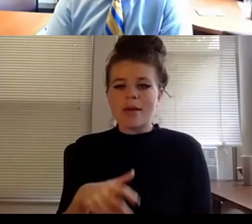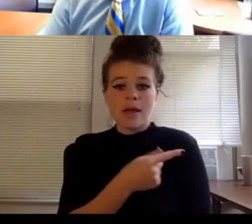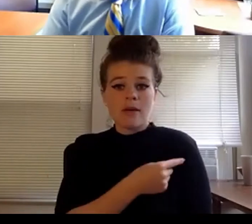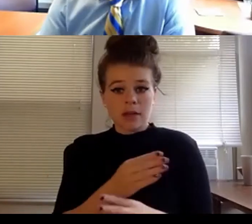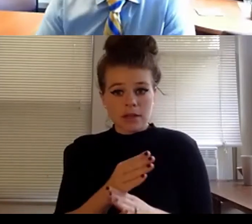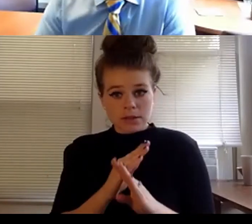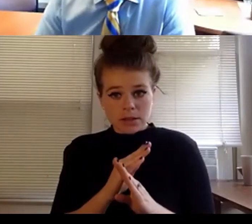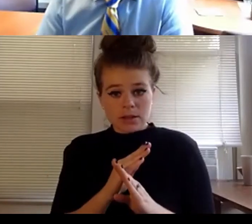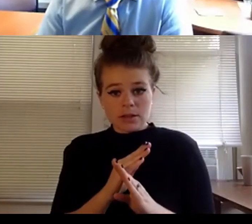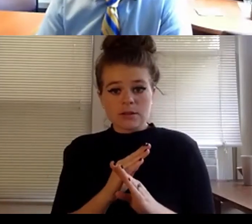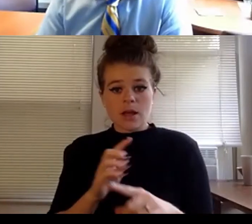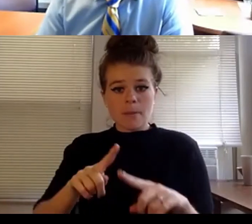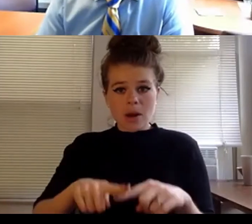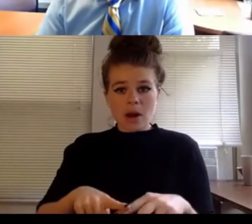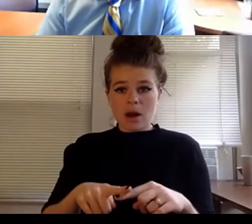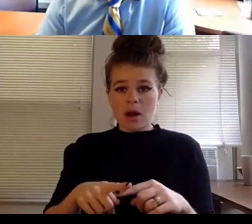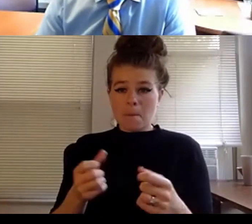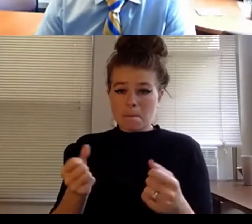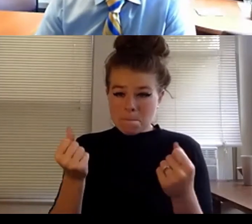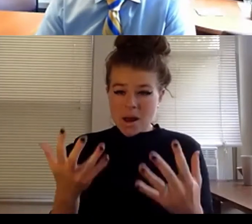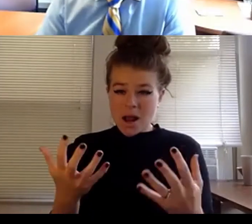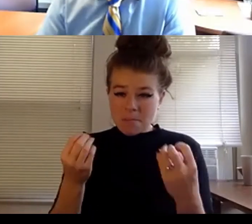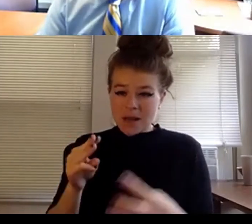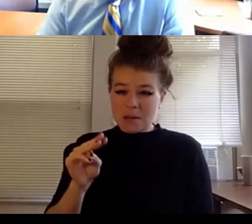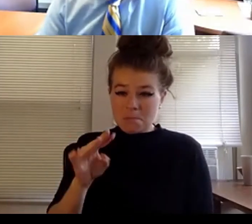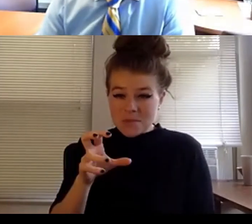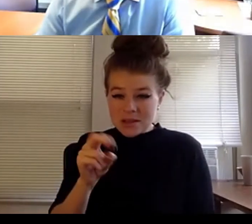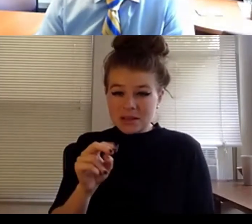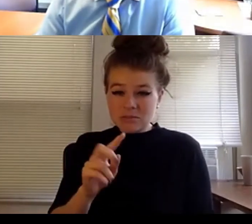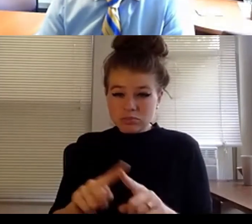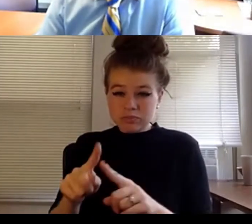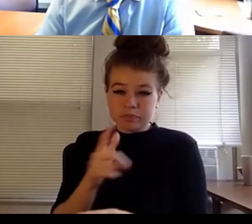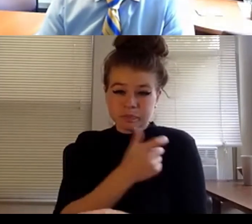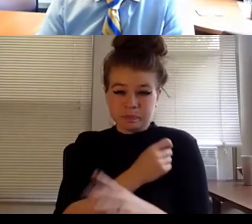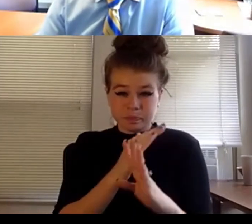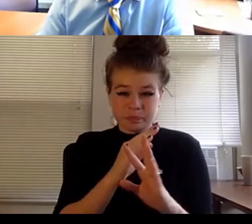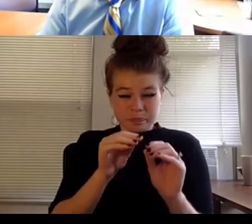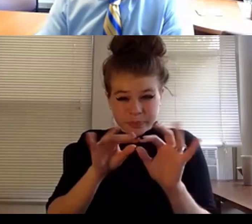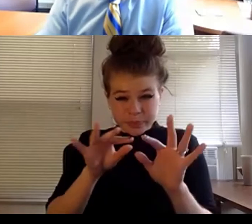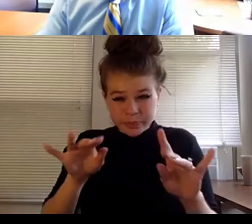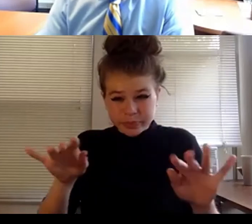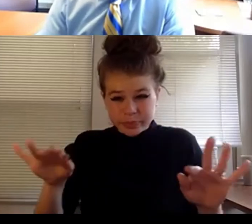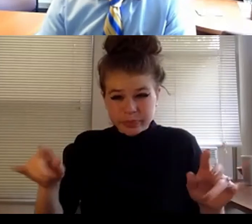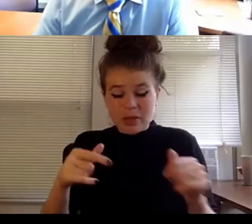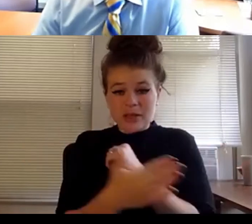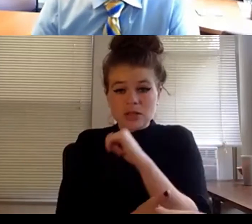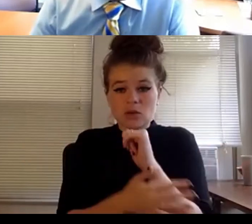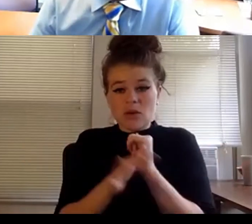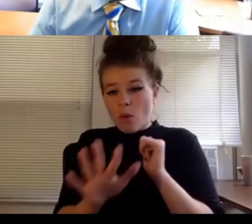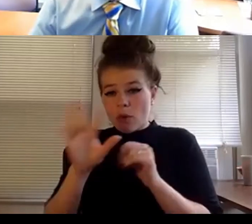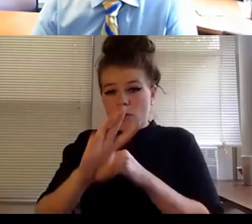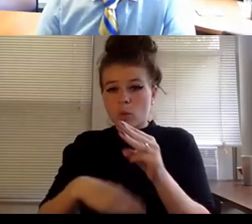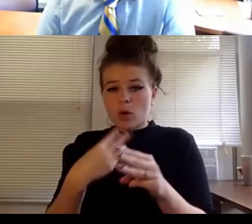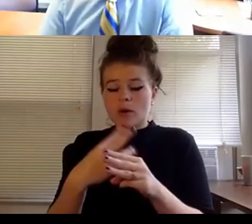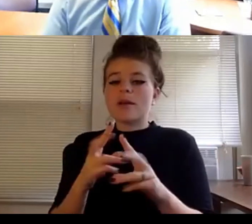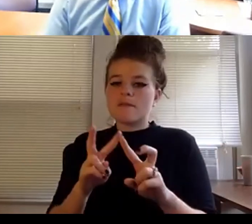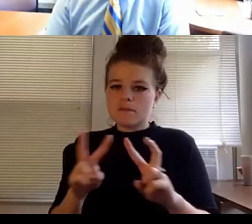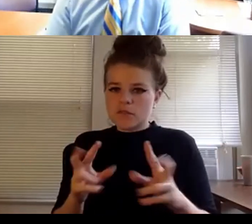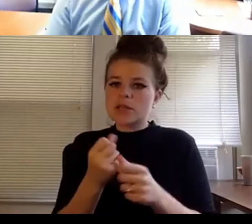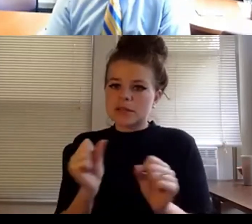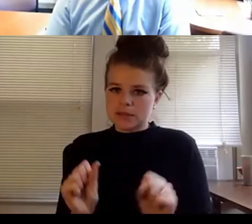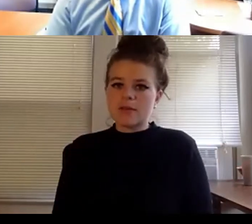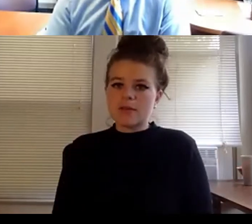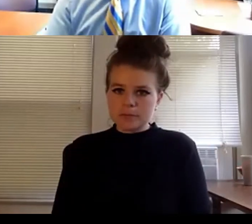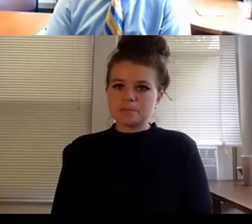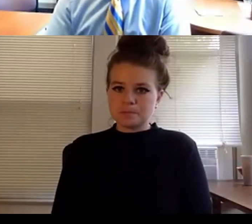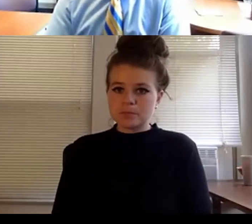on millions and million doses being administered now in our country and throughout the world, are very safe. I can tell